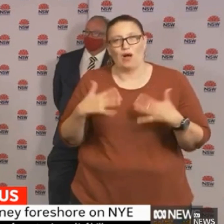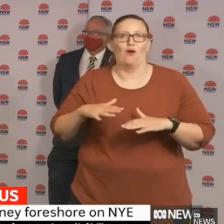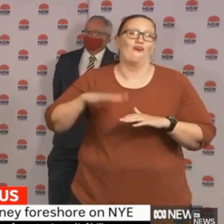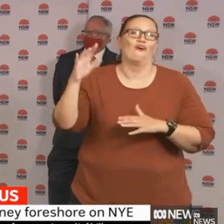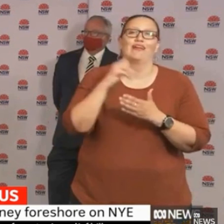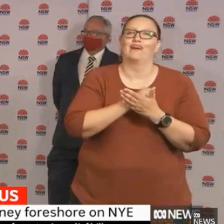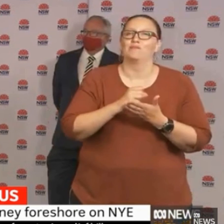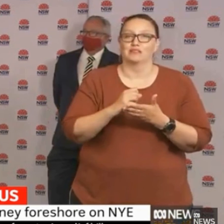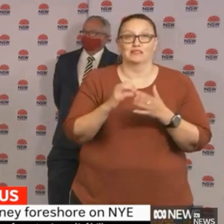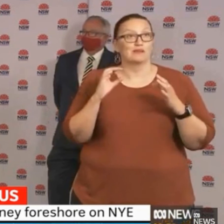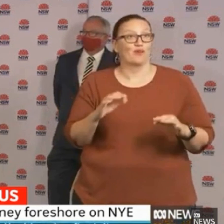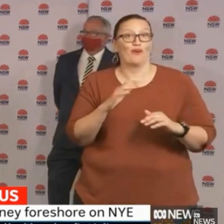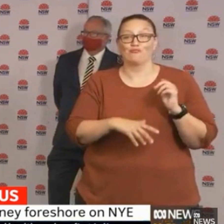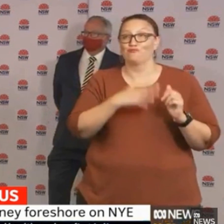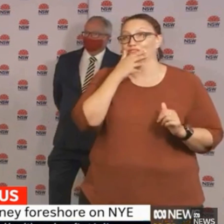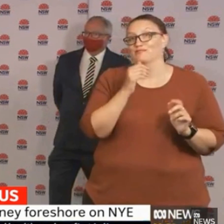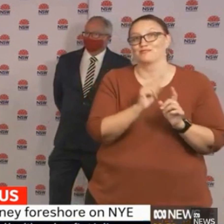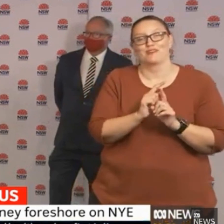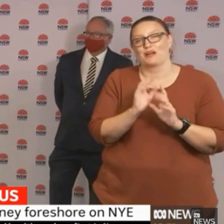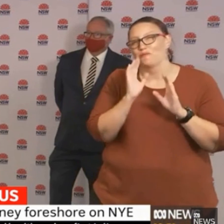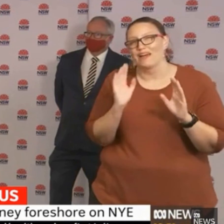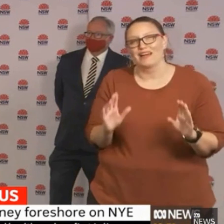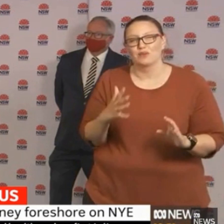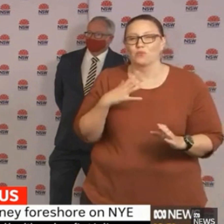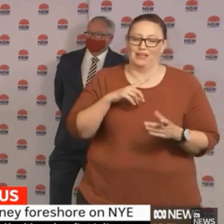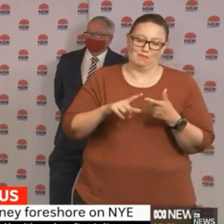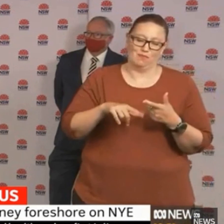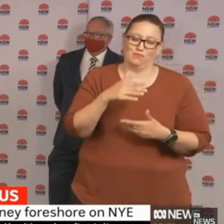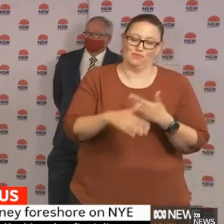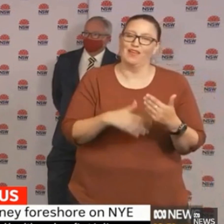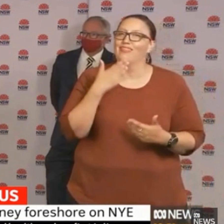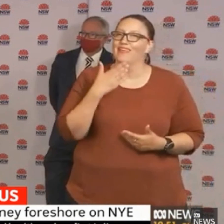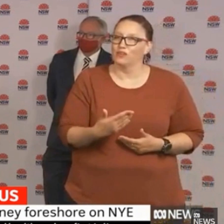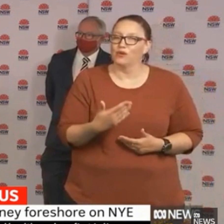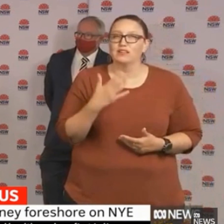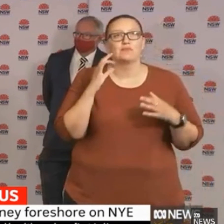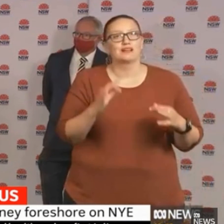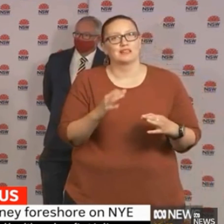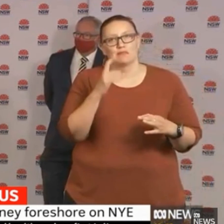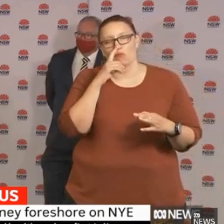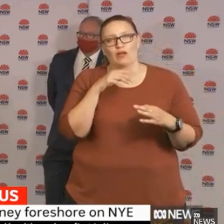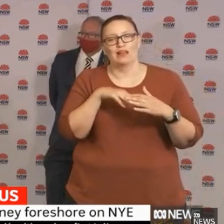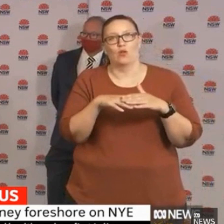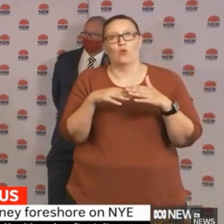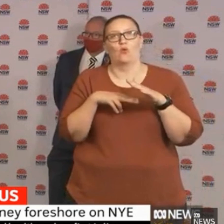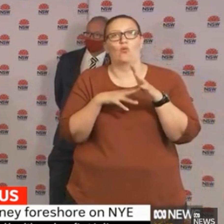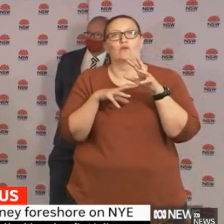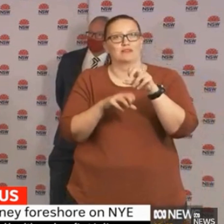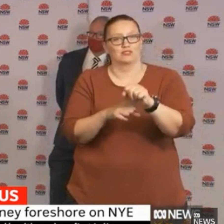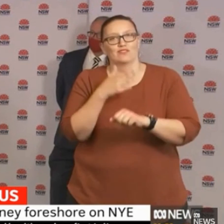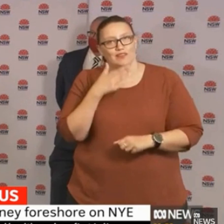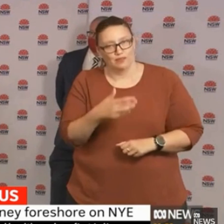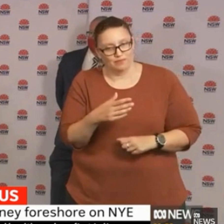maintain them. Especially over Christmas, they've been phenomenal and we want to maintain them. Can I thank the public, especially the public of the Northern Beaches, for your cooperation